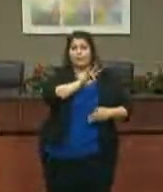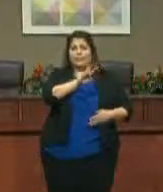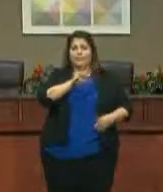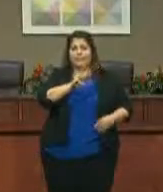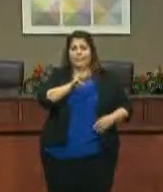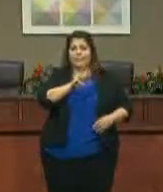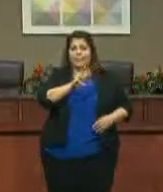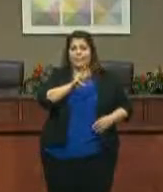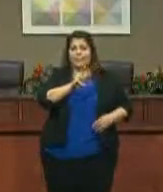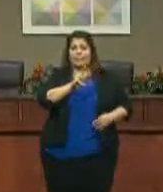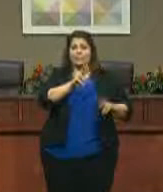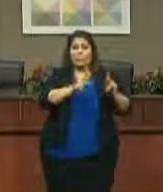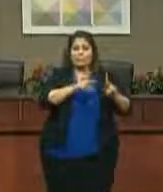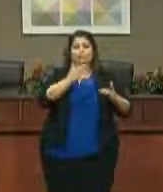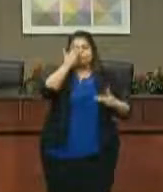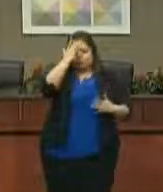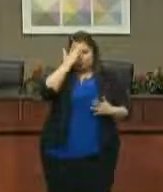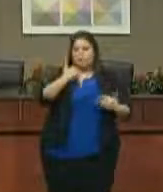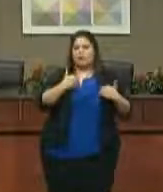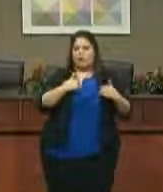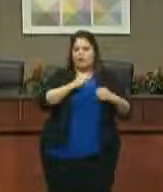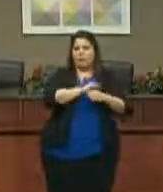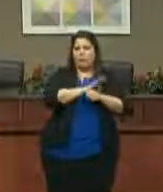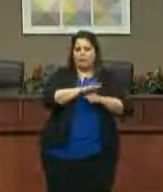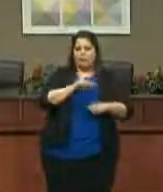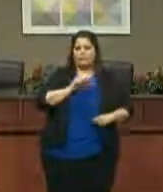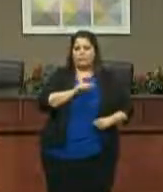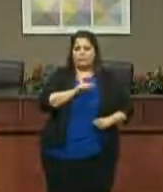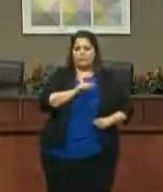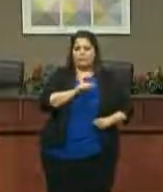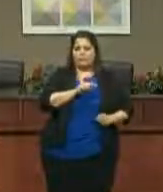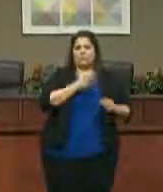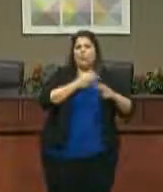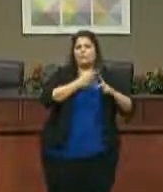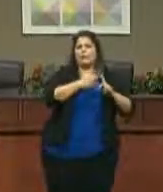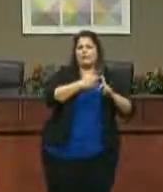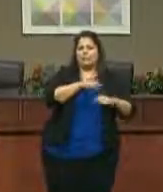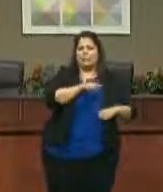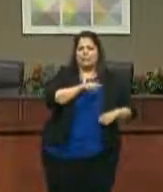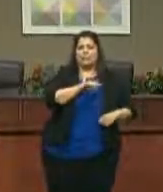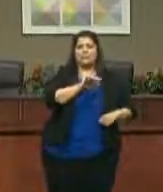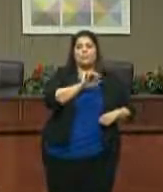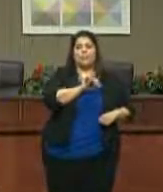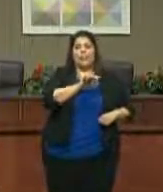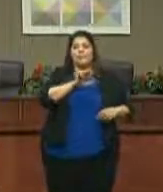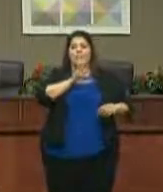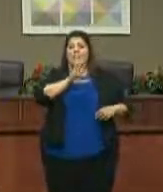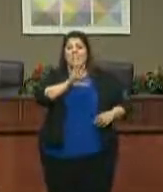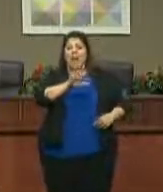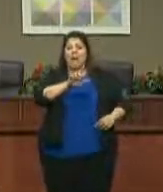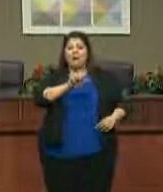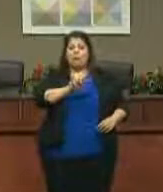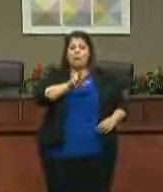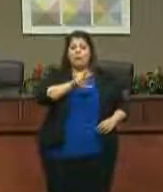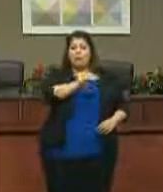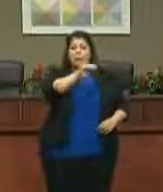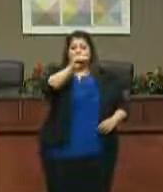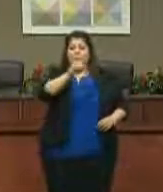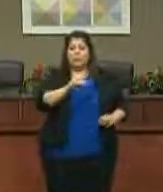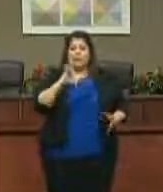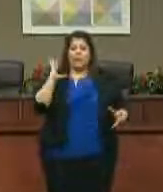6,476 positive cases. That's the count for a 5.3% accumulative rate.